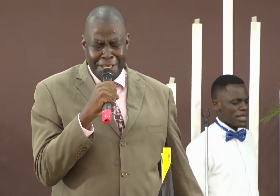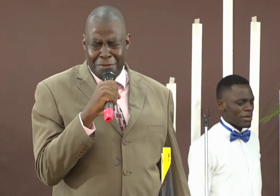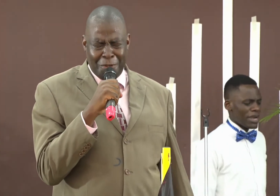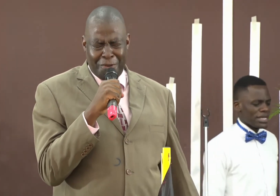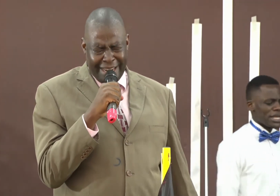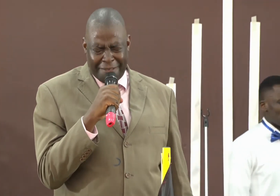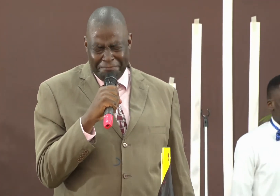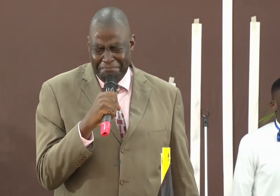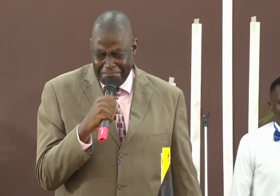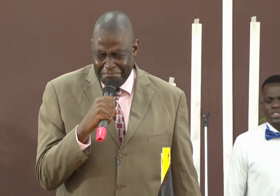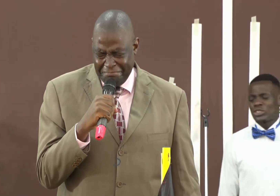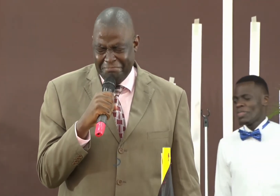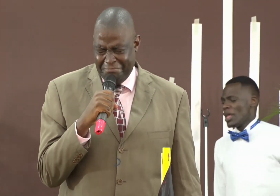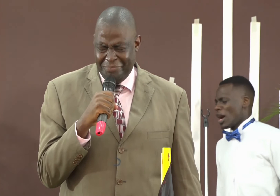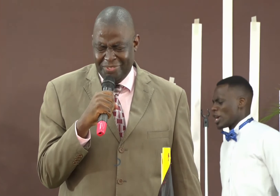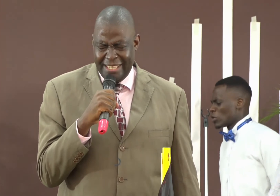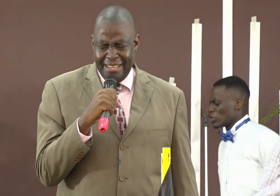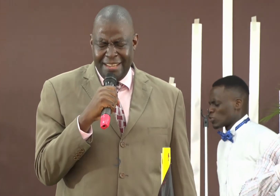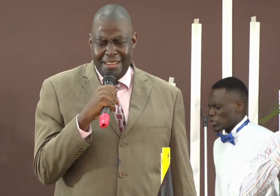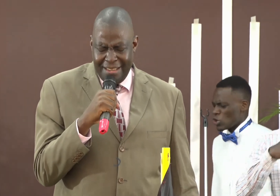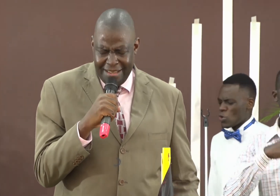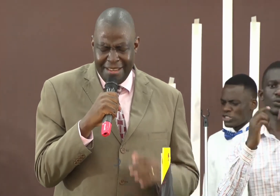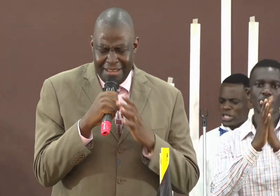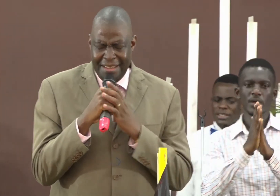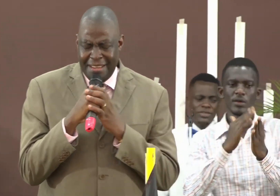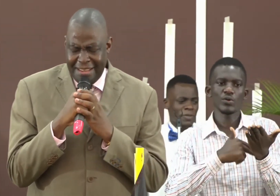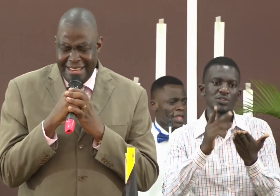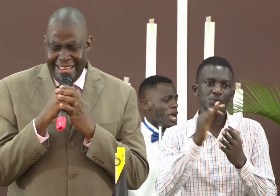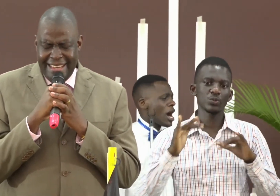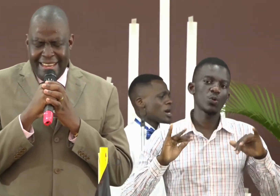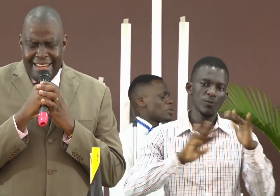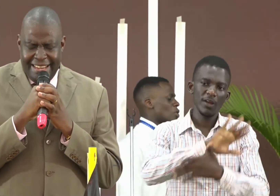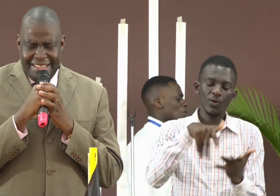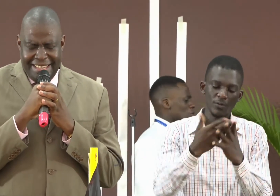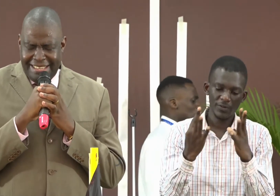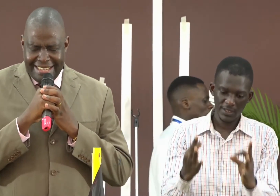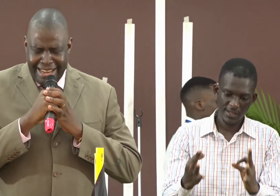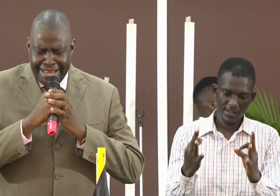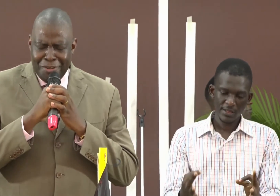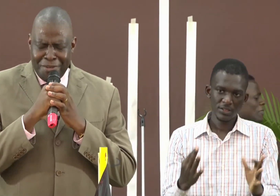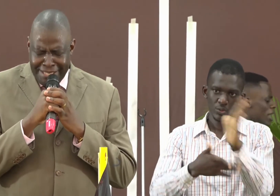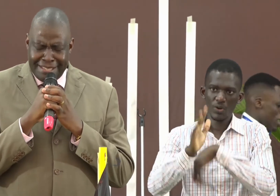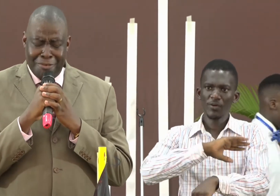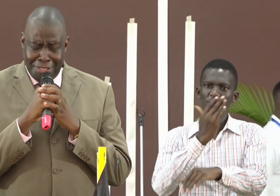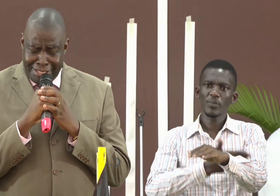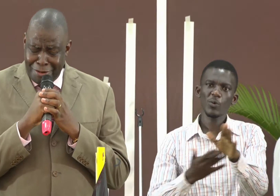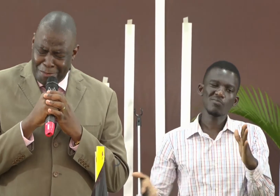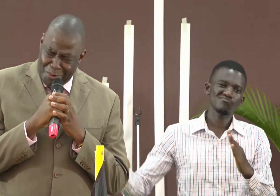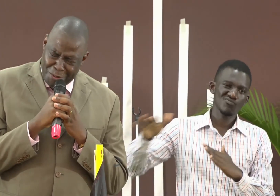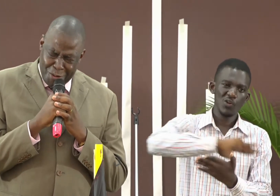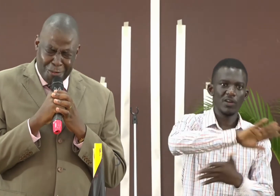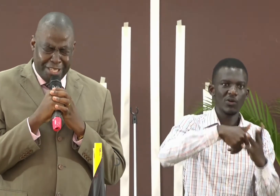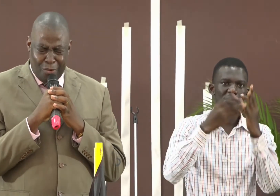n'okutegeka ebintu byonna. He has all the power to change each and everything ahead of us. Yeye kai no winza